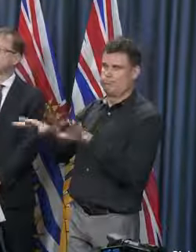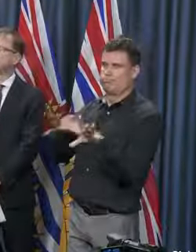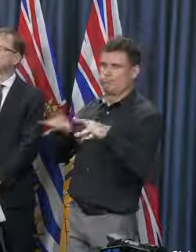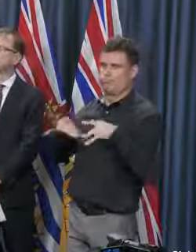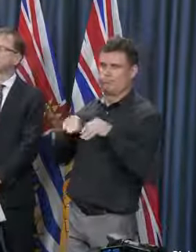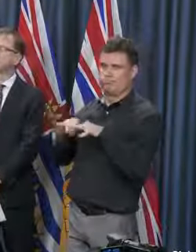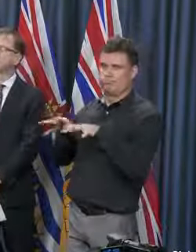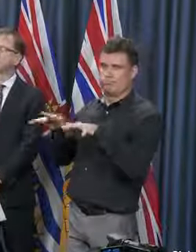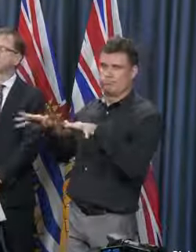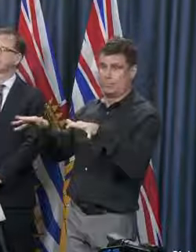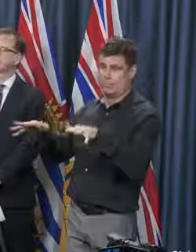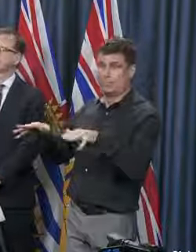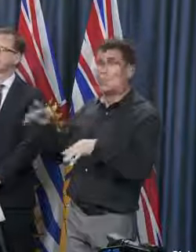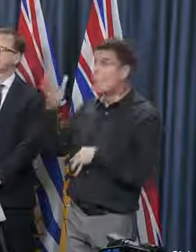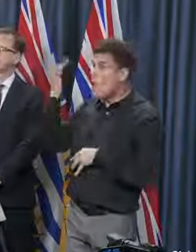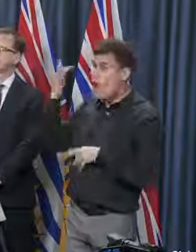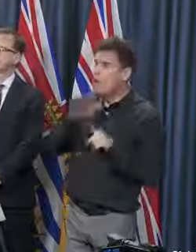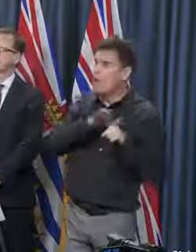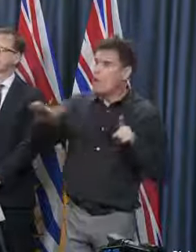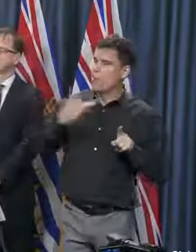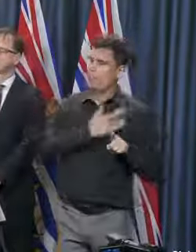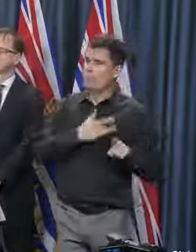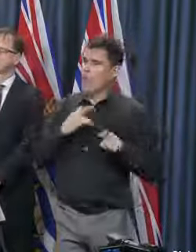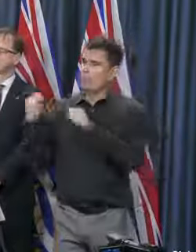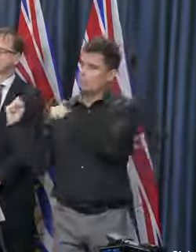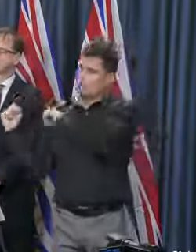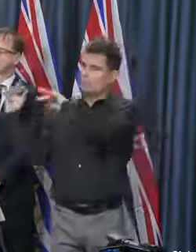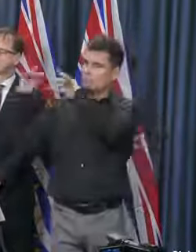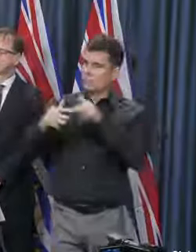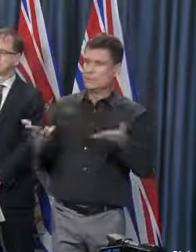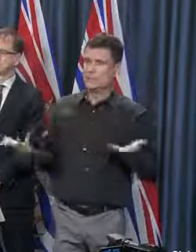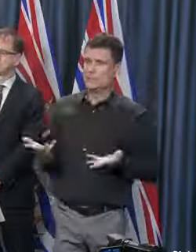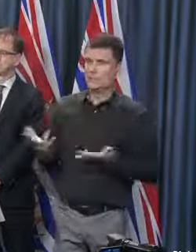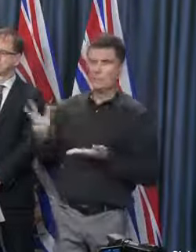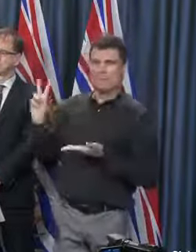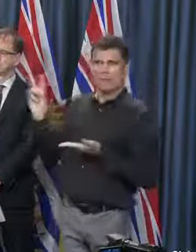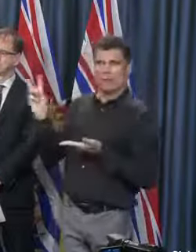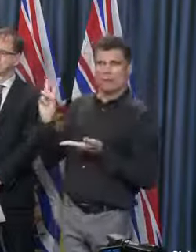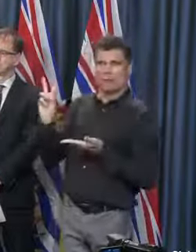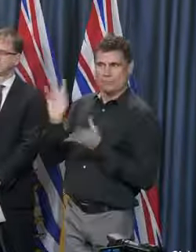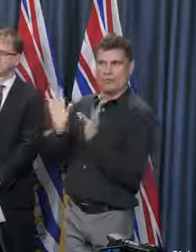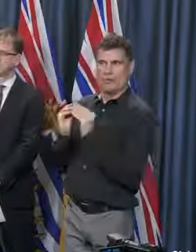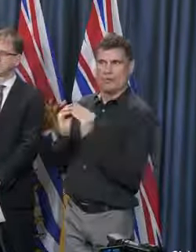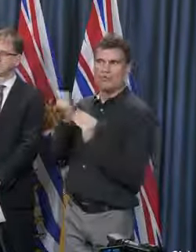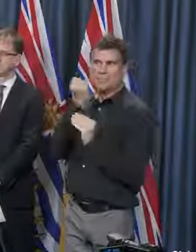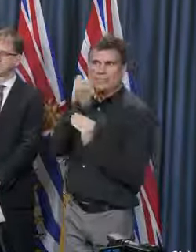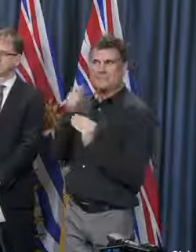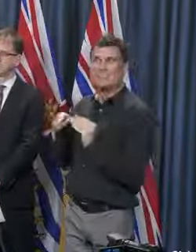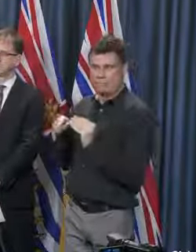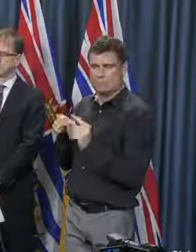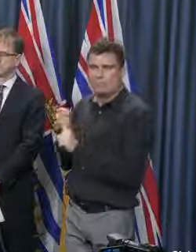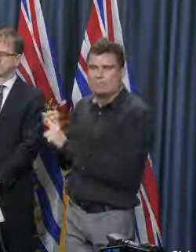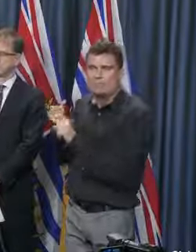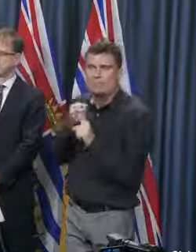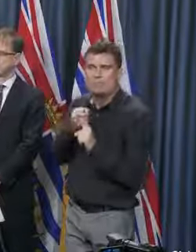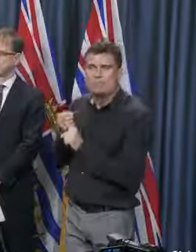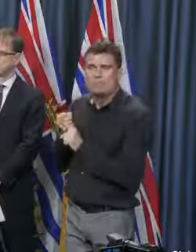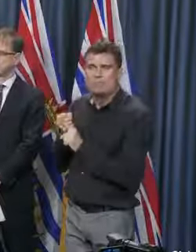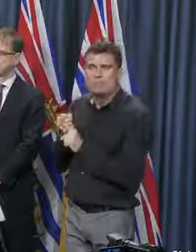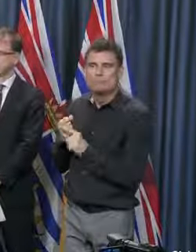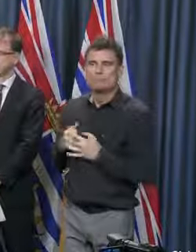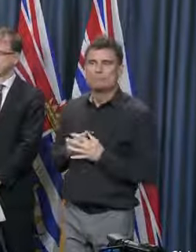my instructions are to anybody who was at that dental conference, and we'll have the full name in our